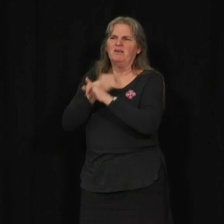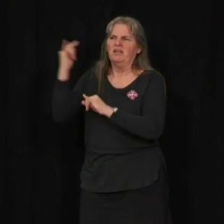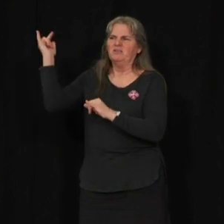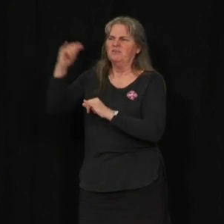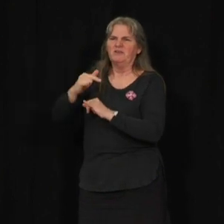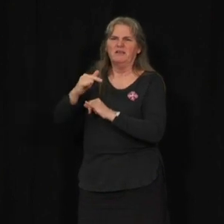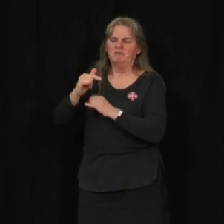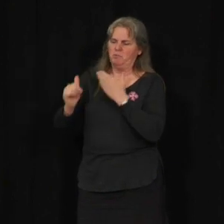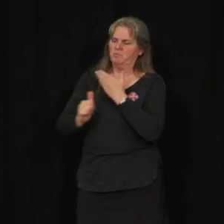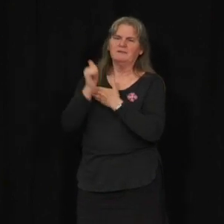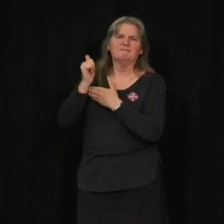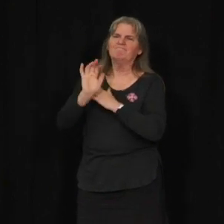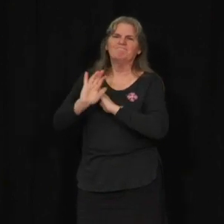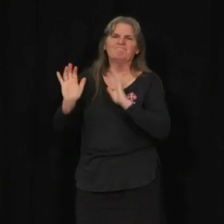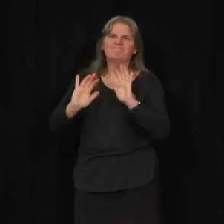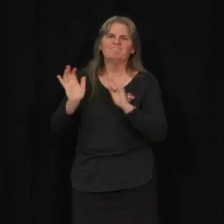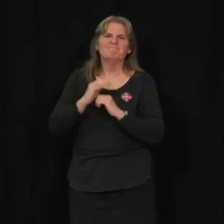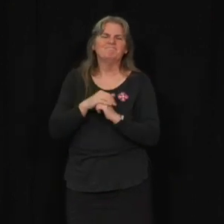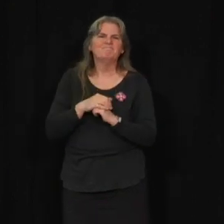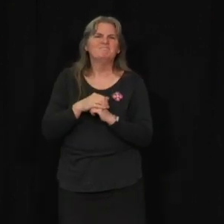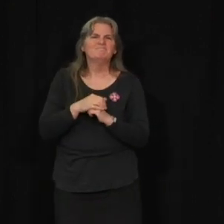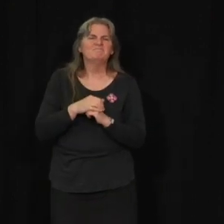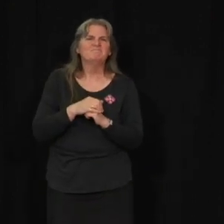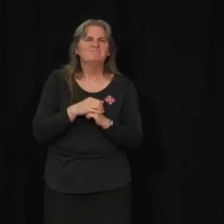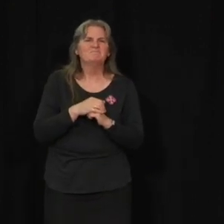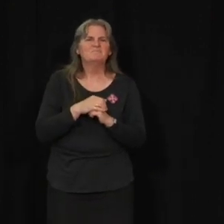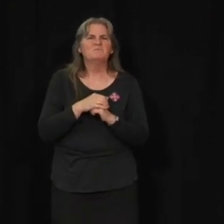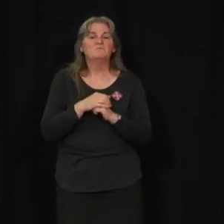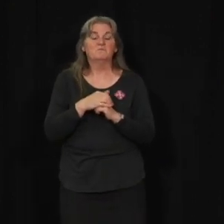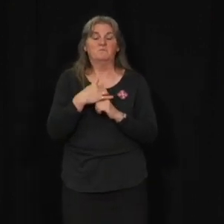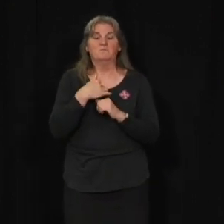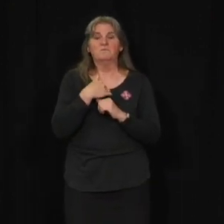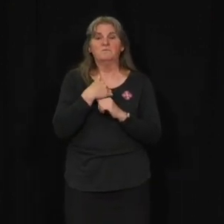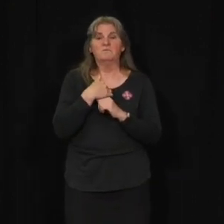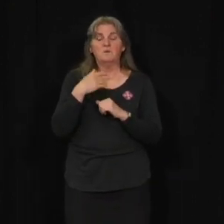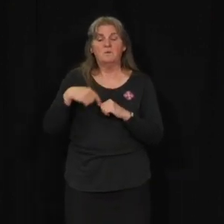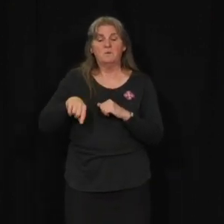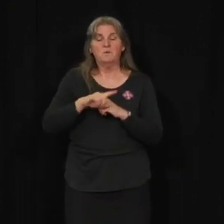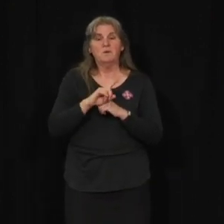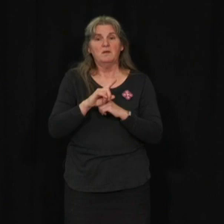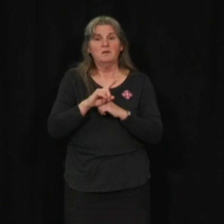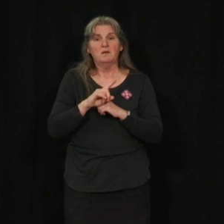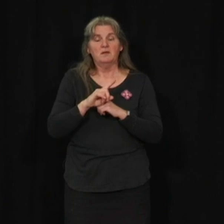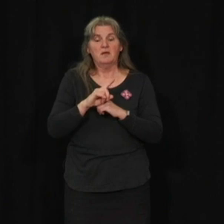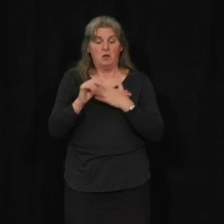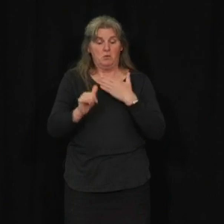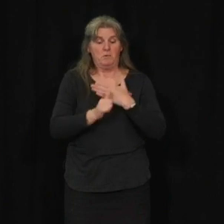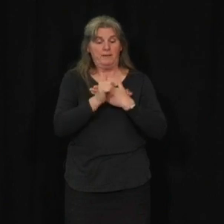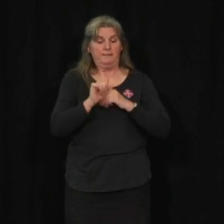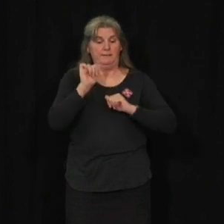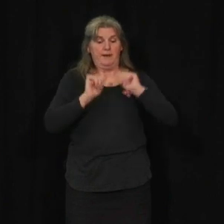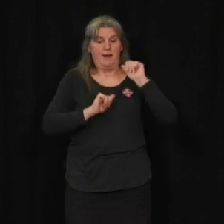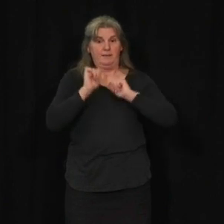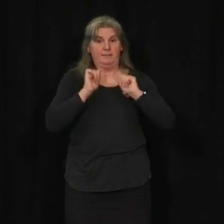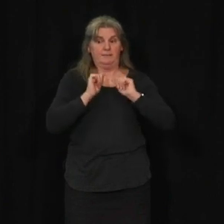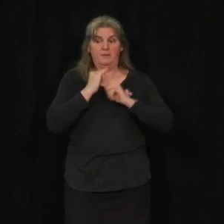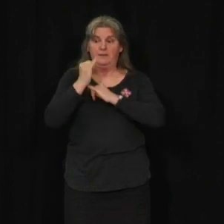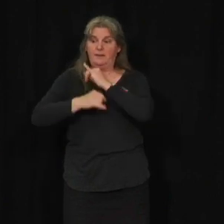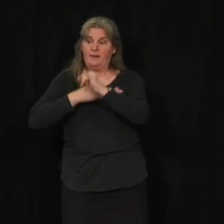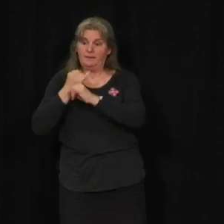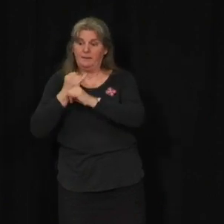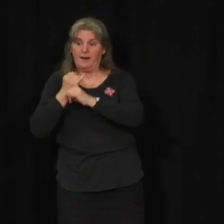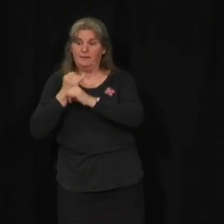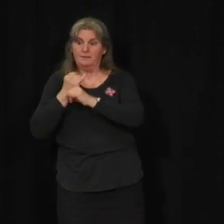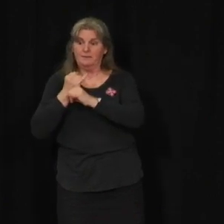risk. We're not going to apply a different category of risk assessment to international travel when we're